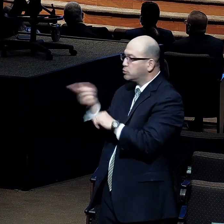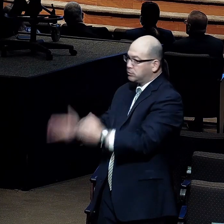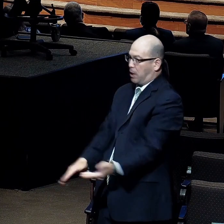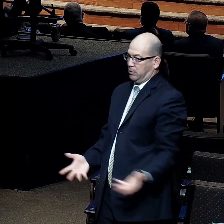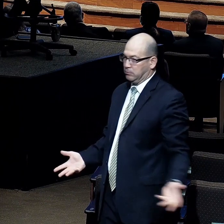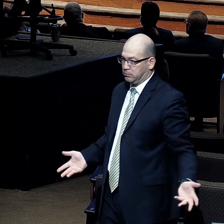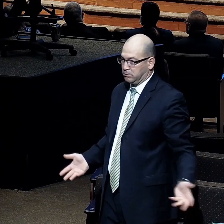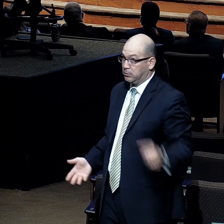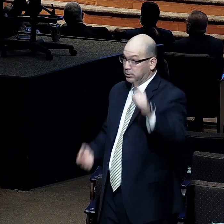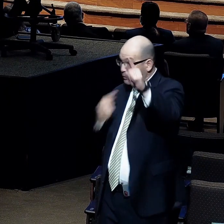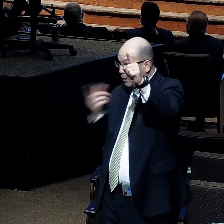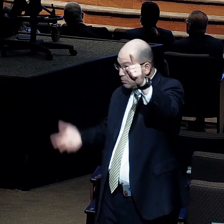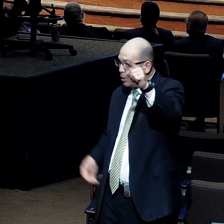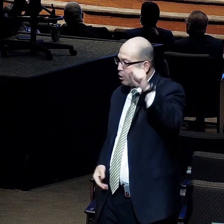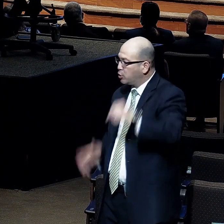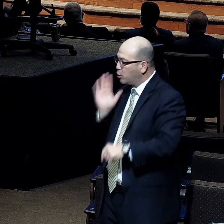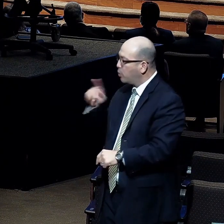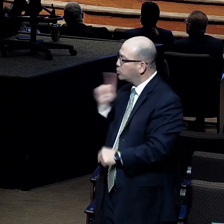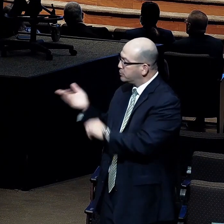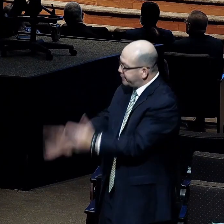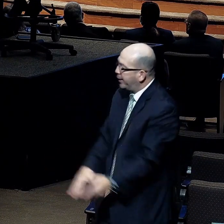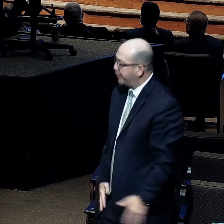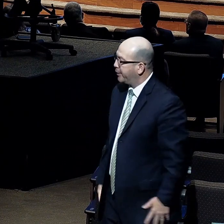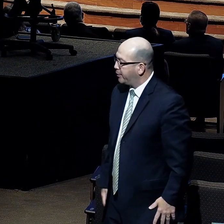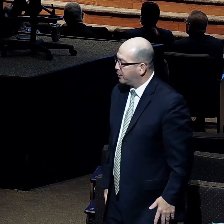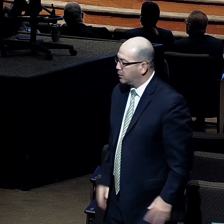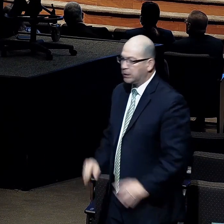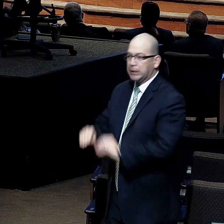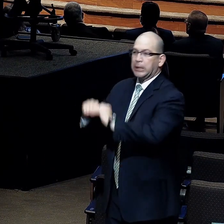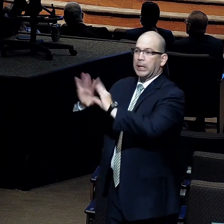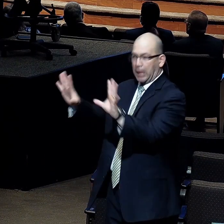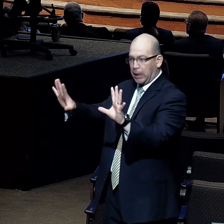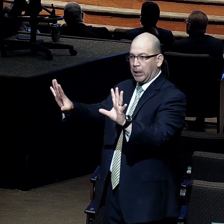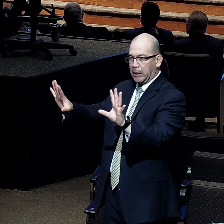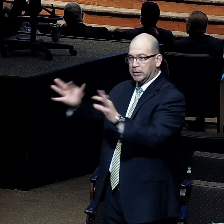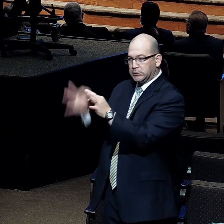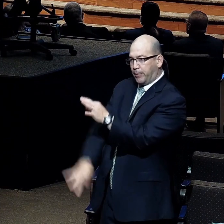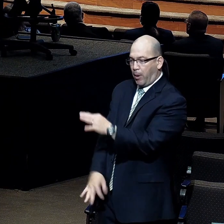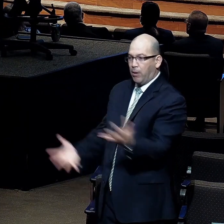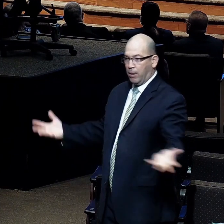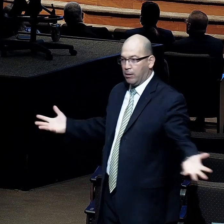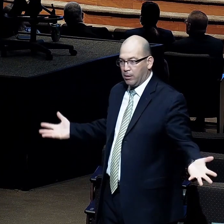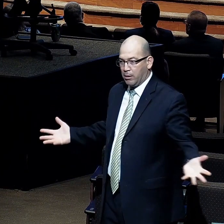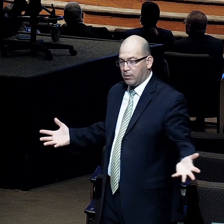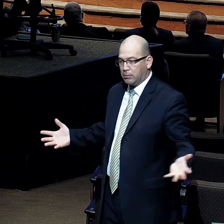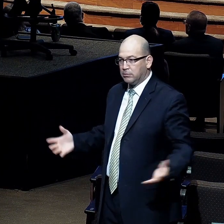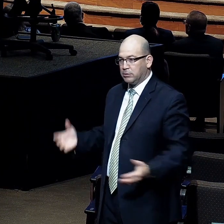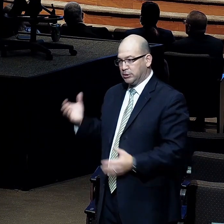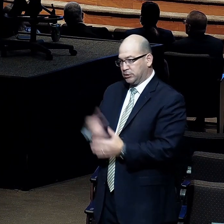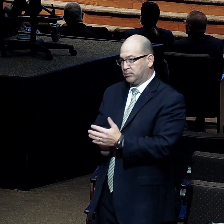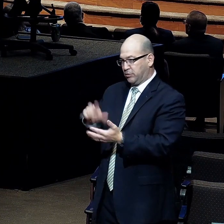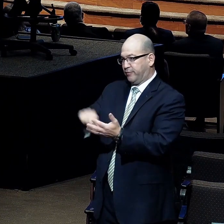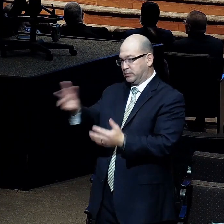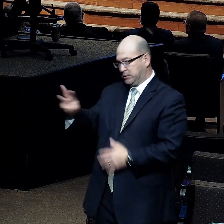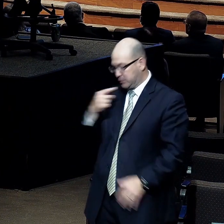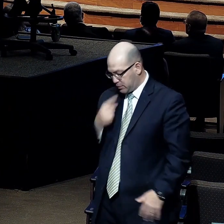said. Thou shalt surely die. It's very plain and simple. In chapter 3 and verse 6 it says, "And